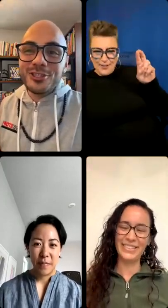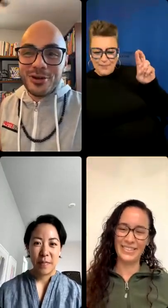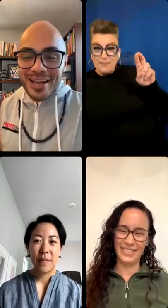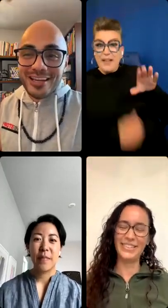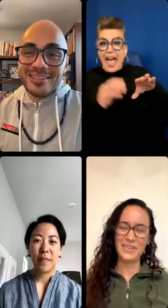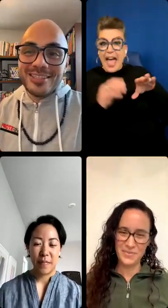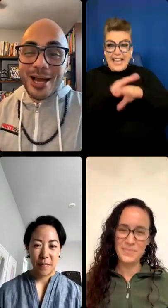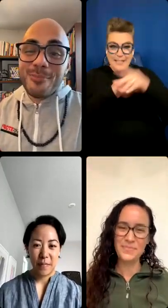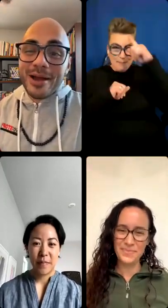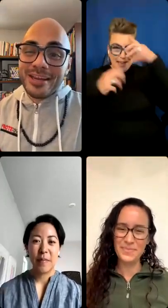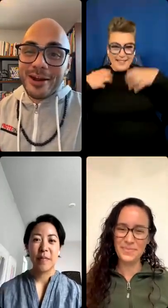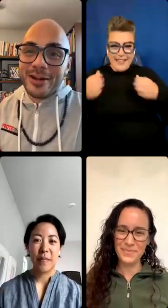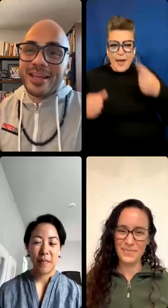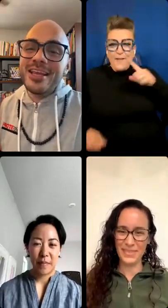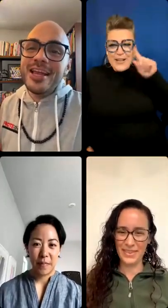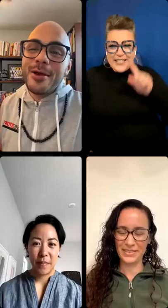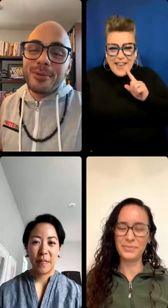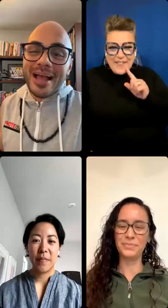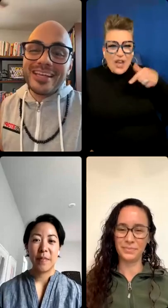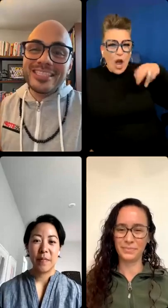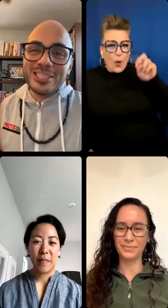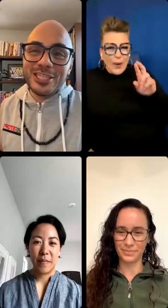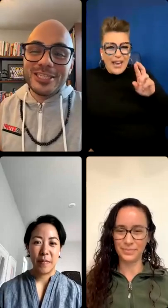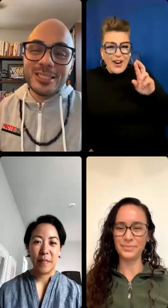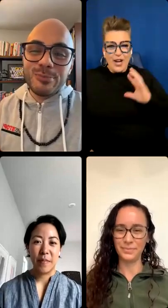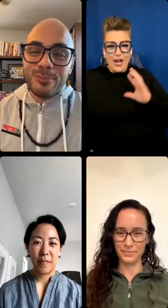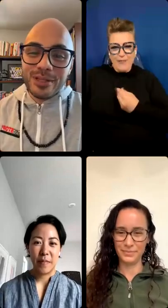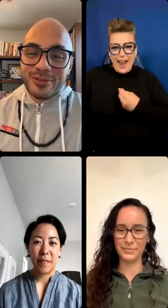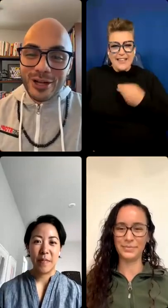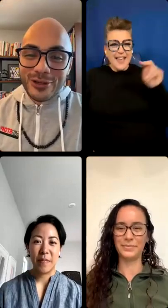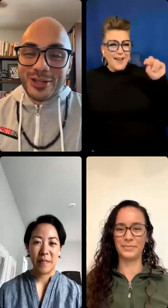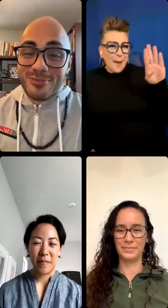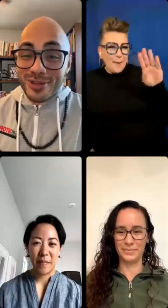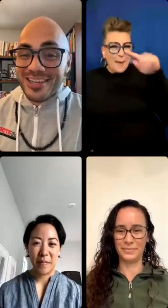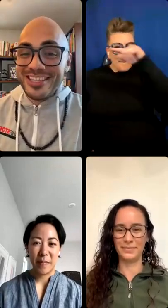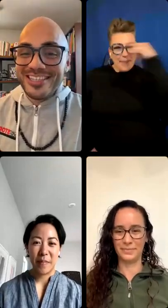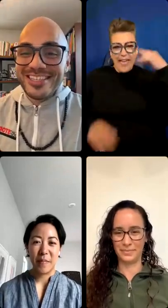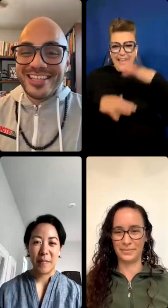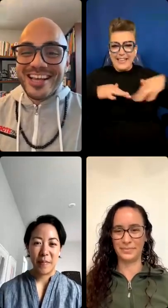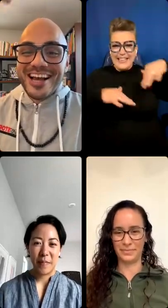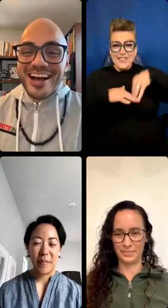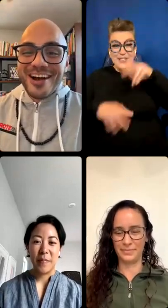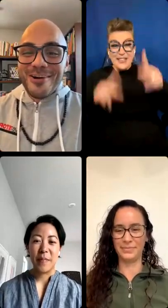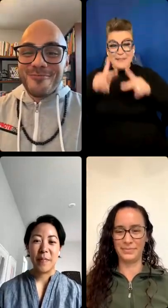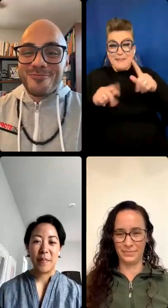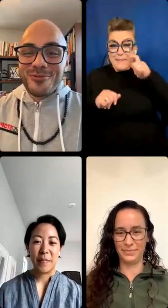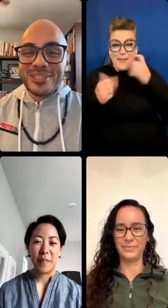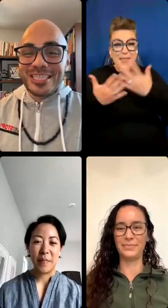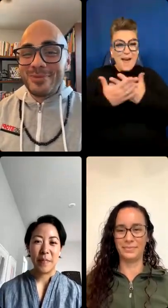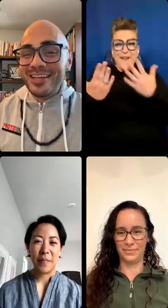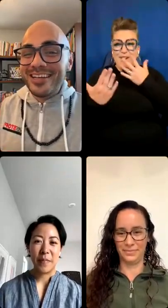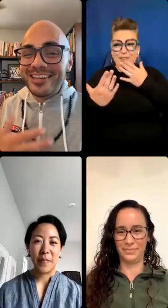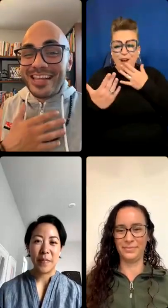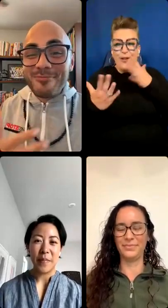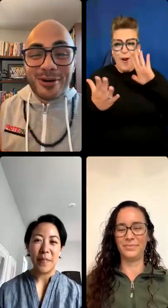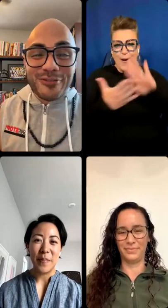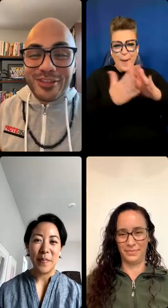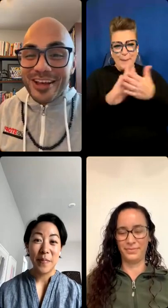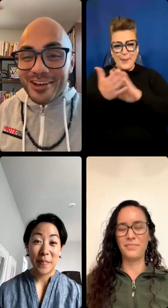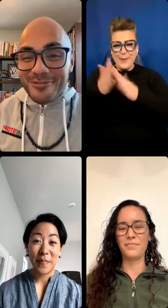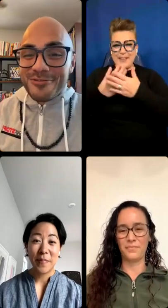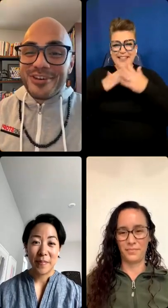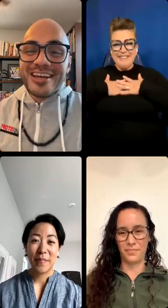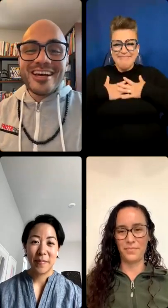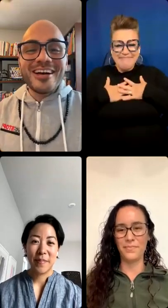Queer, Trans, Non-Binary, Black, Indigenous, People of Color community, which has been a labor